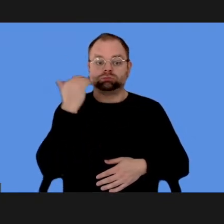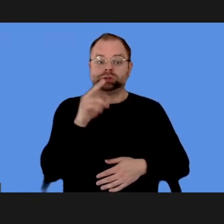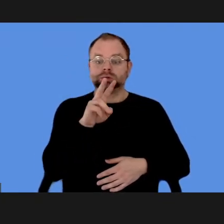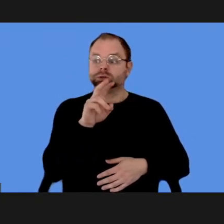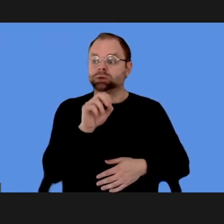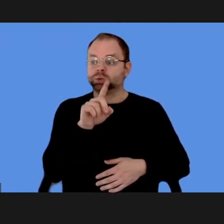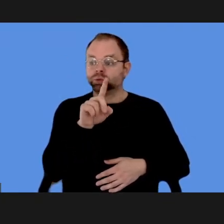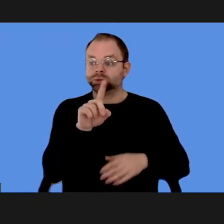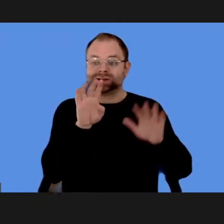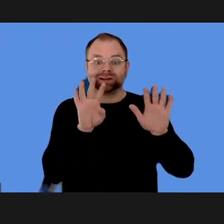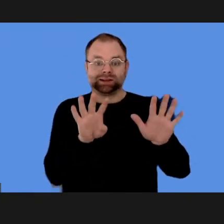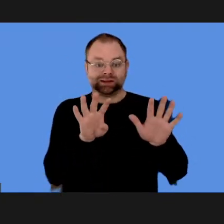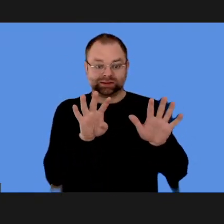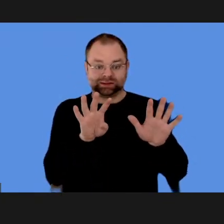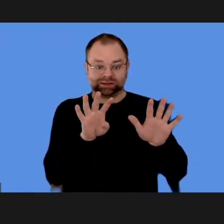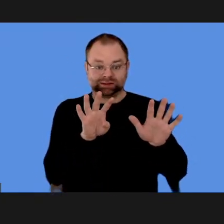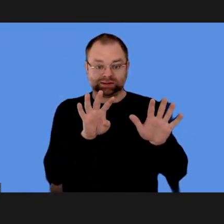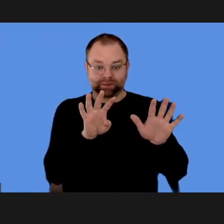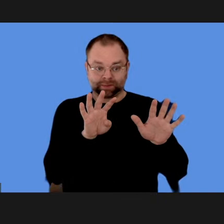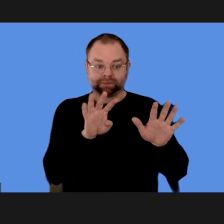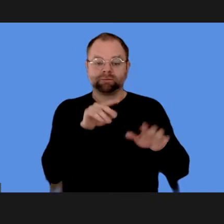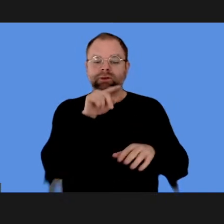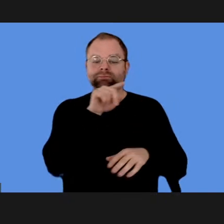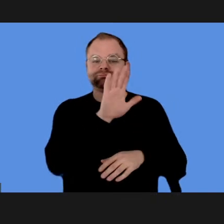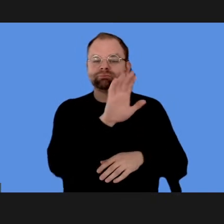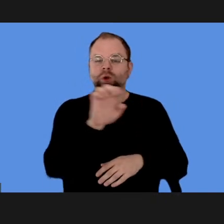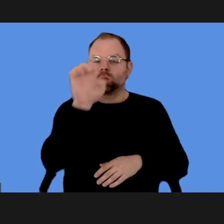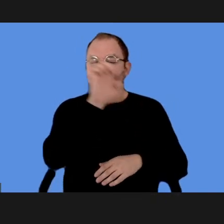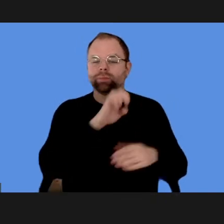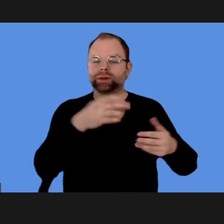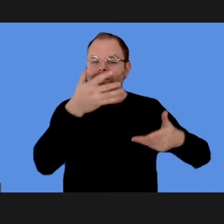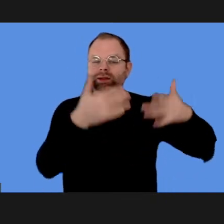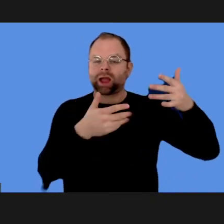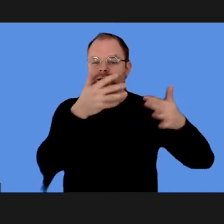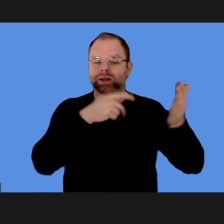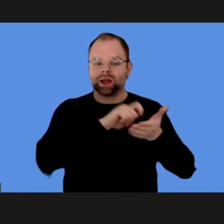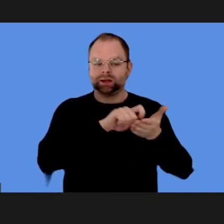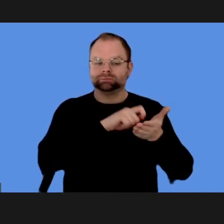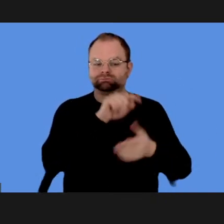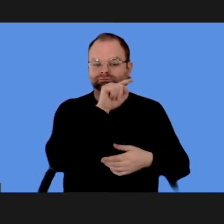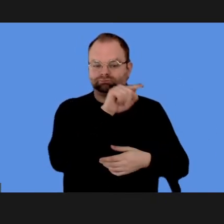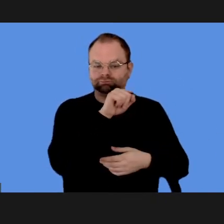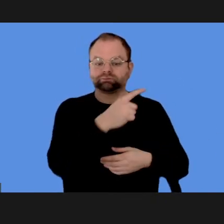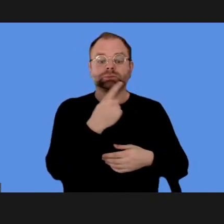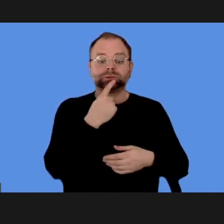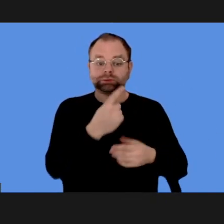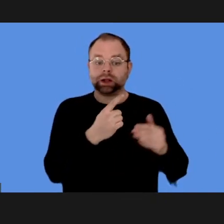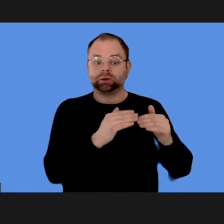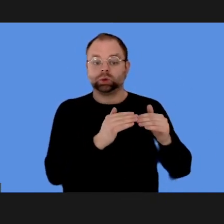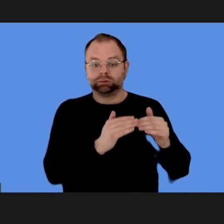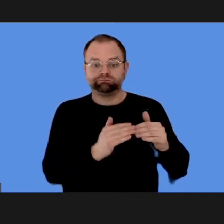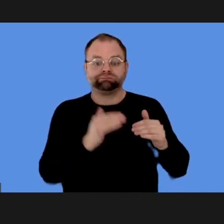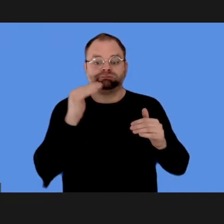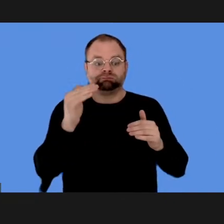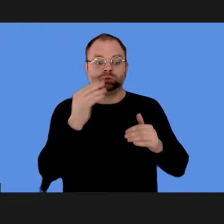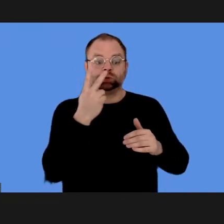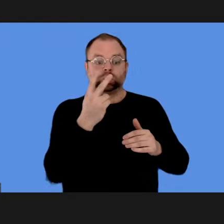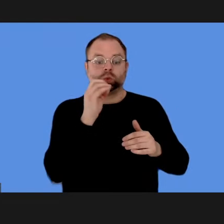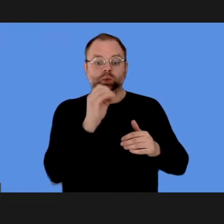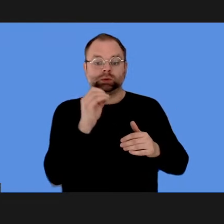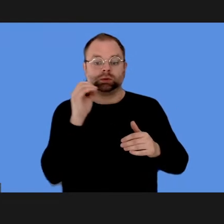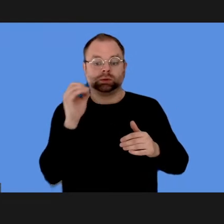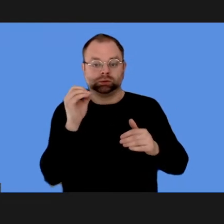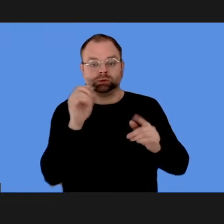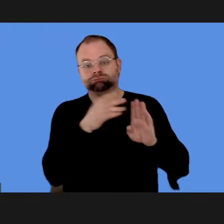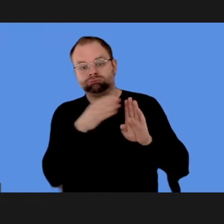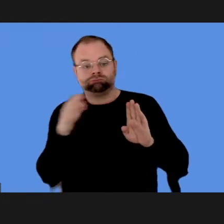in 7 key sectors, education, healthcare, consumer product and finance and so on,